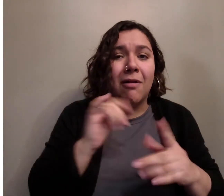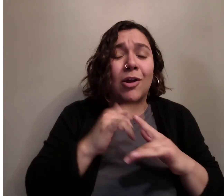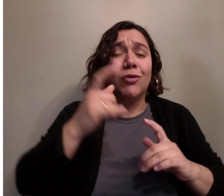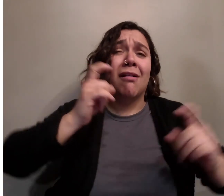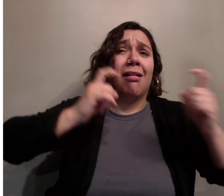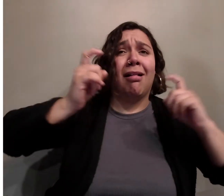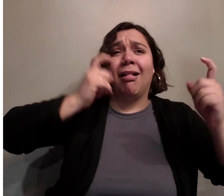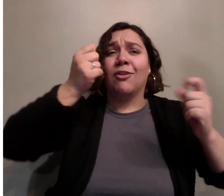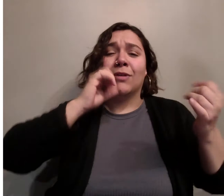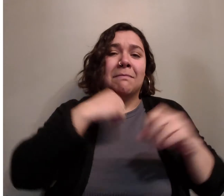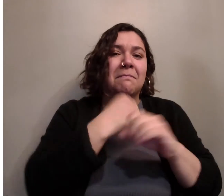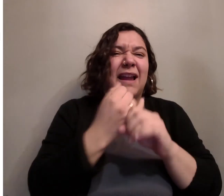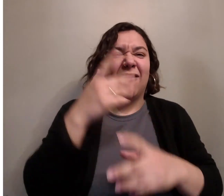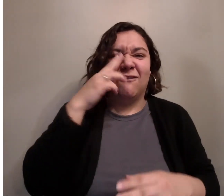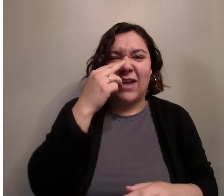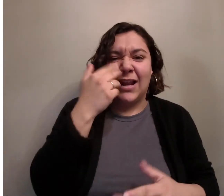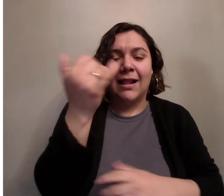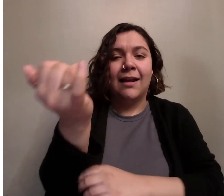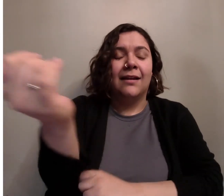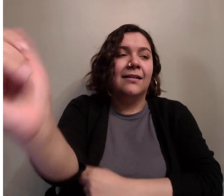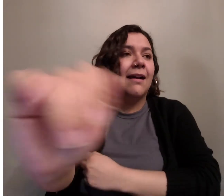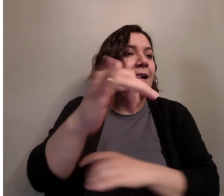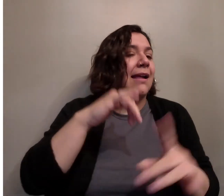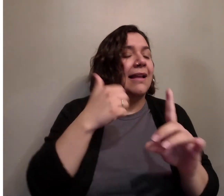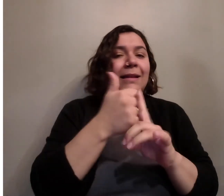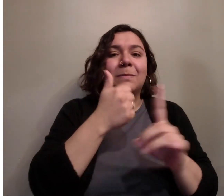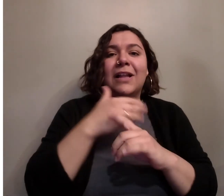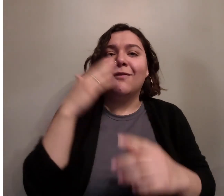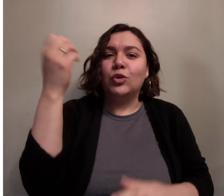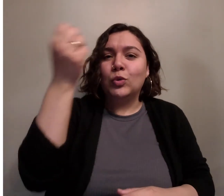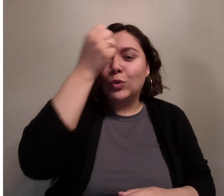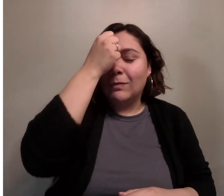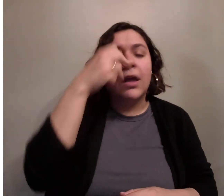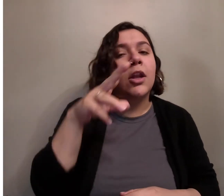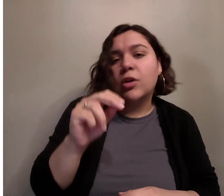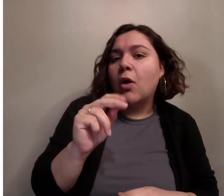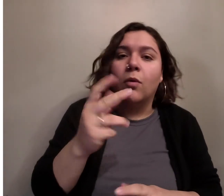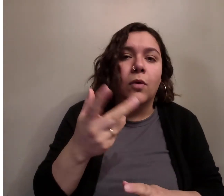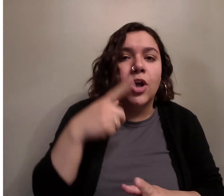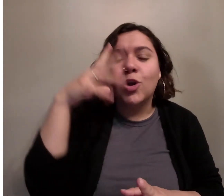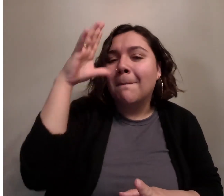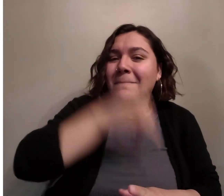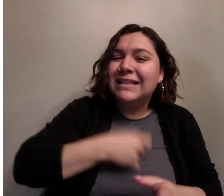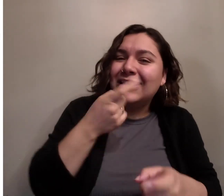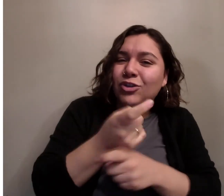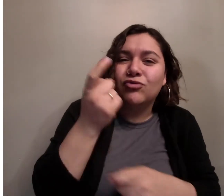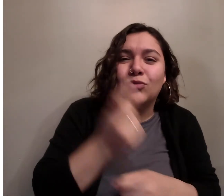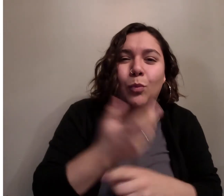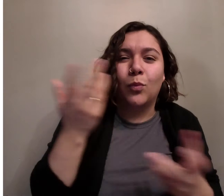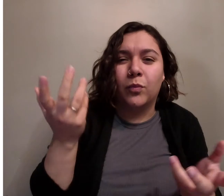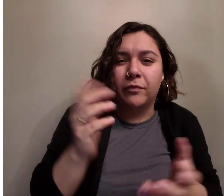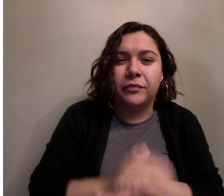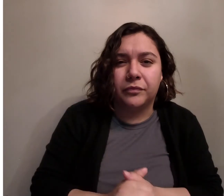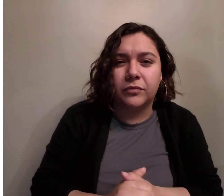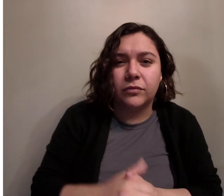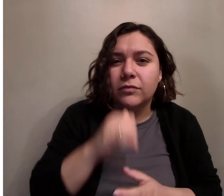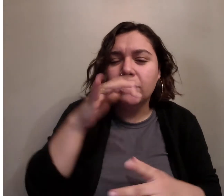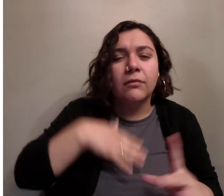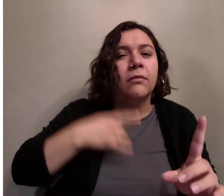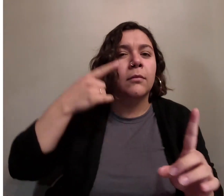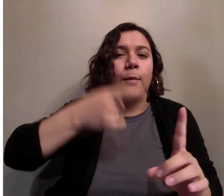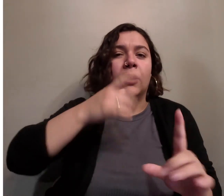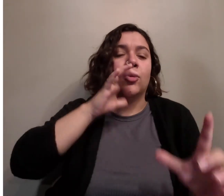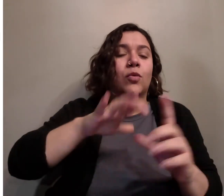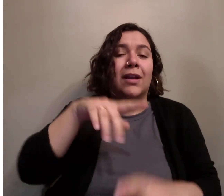really goofy, contorted faces and trying to make it seem like they're stupid or silly. It's like, no, you're missing the joke. Is